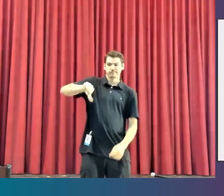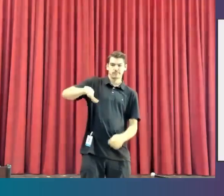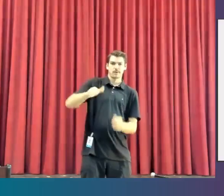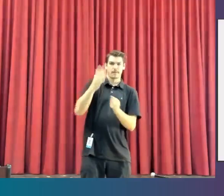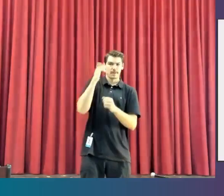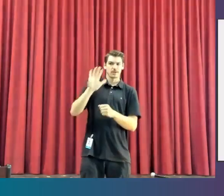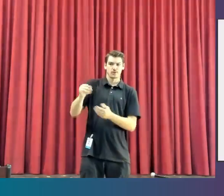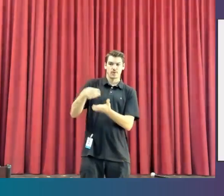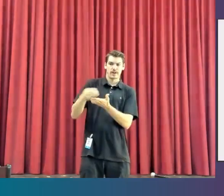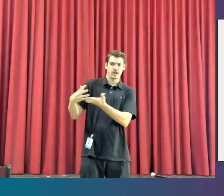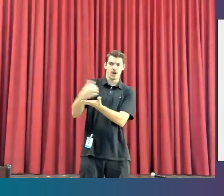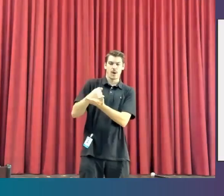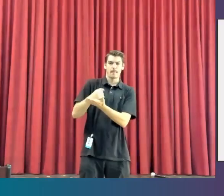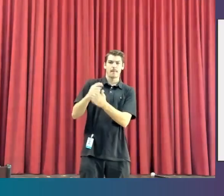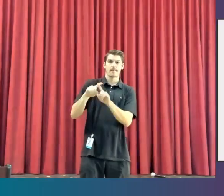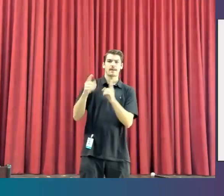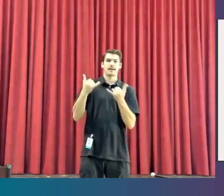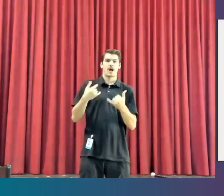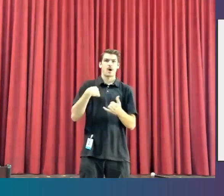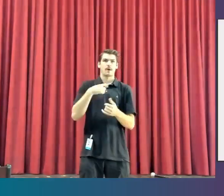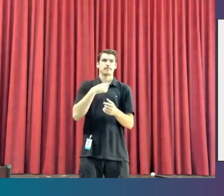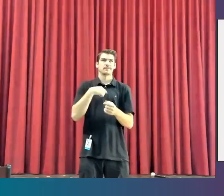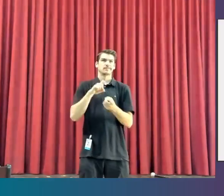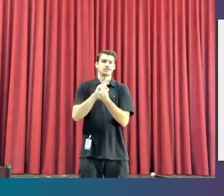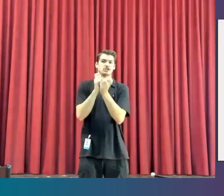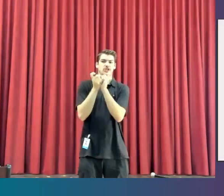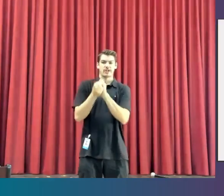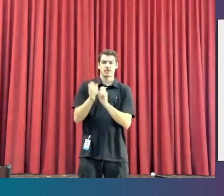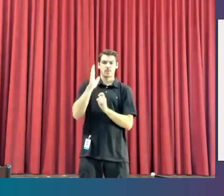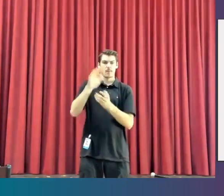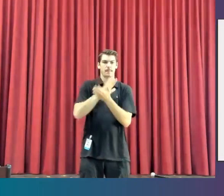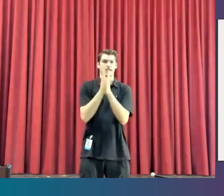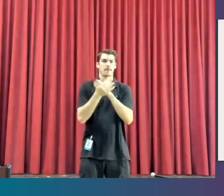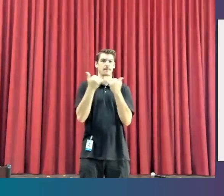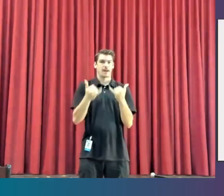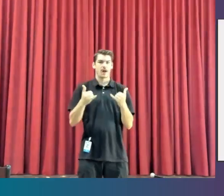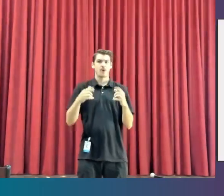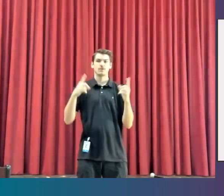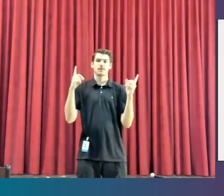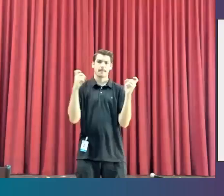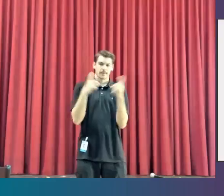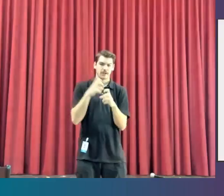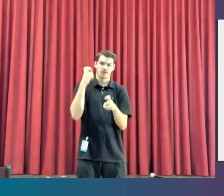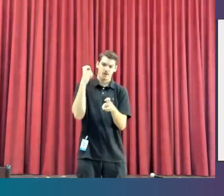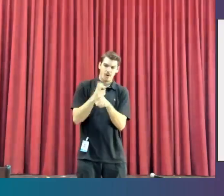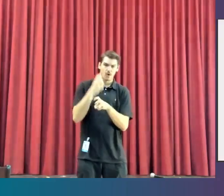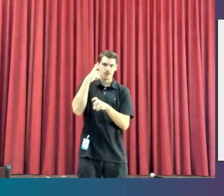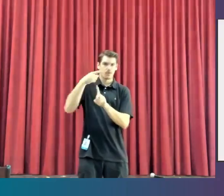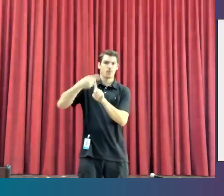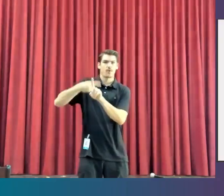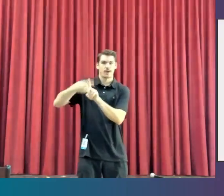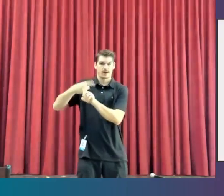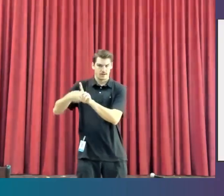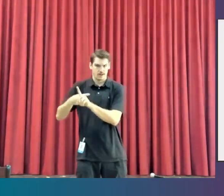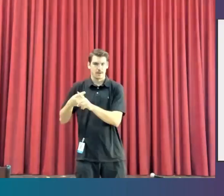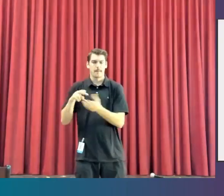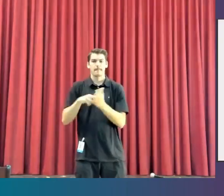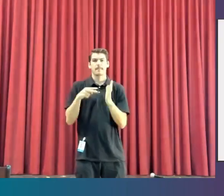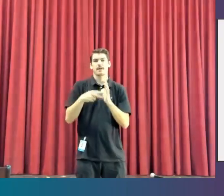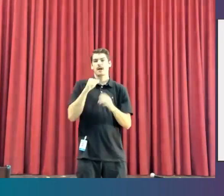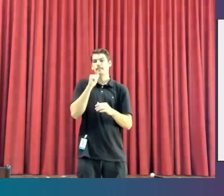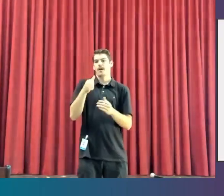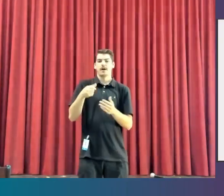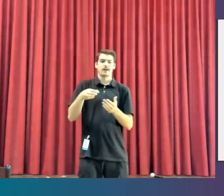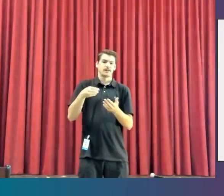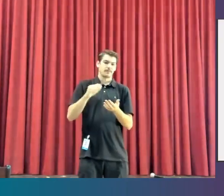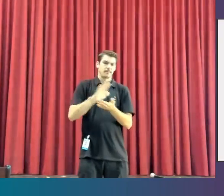of income, but I'm going to make it more difficult for you to rent there. So I'm not going to fill out the required paperwork